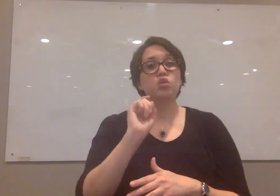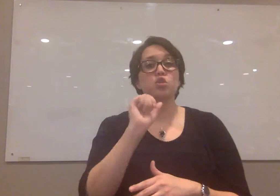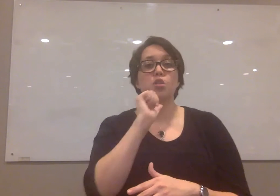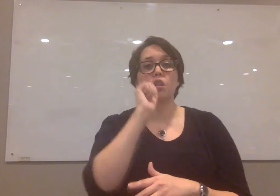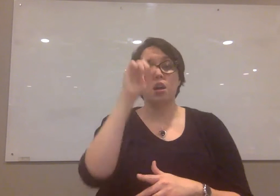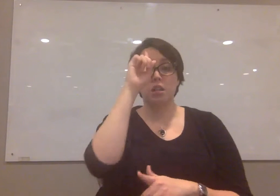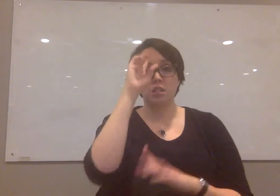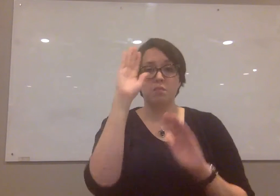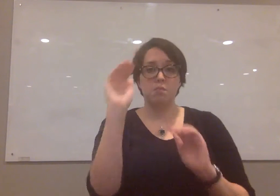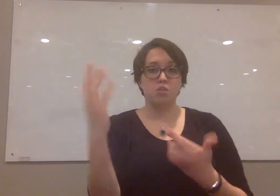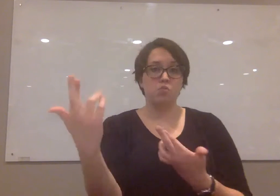response.